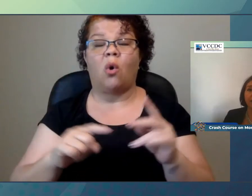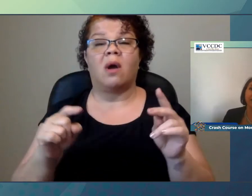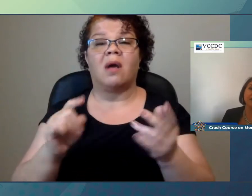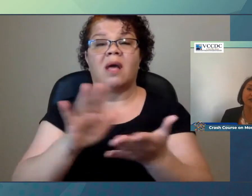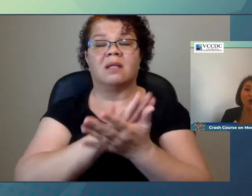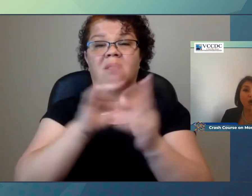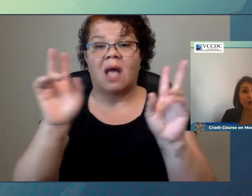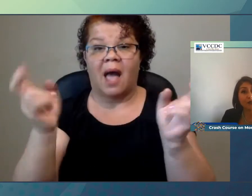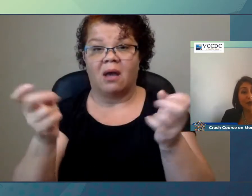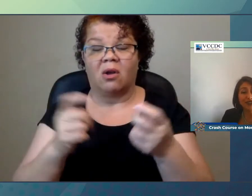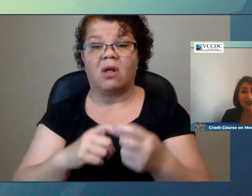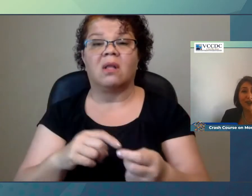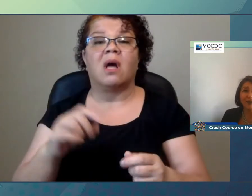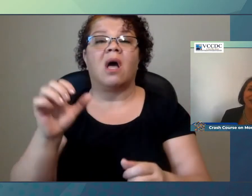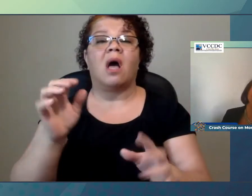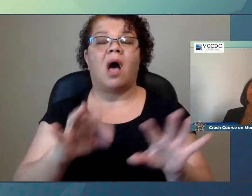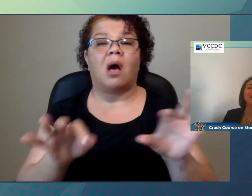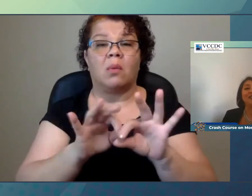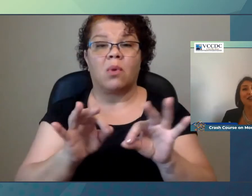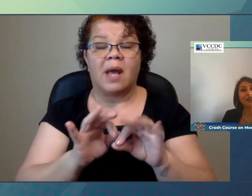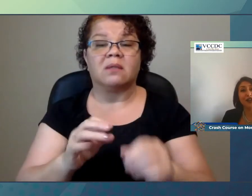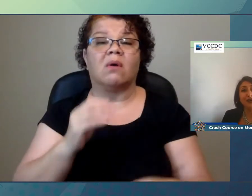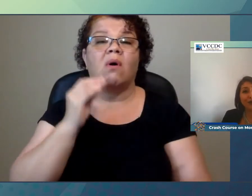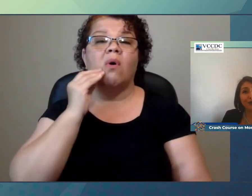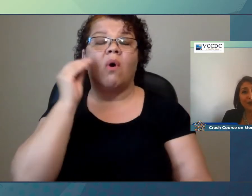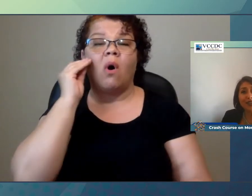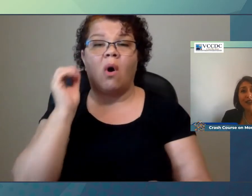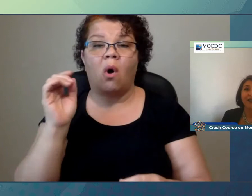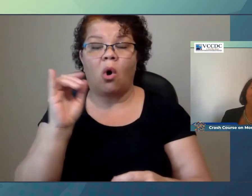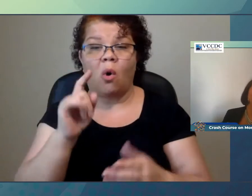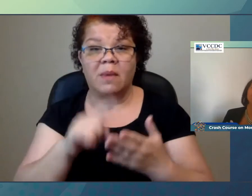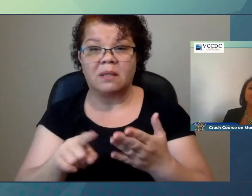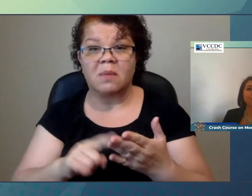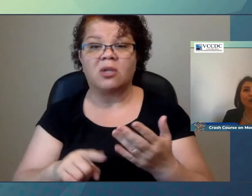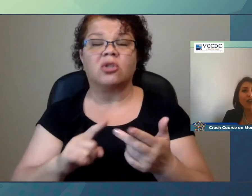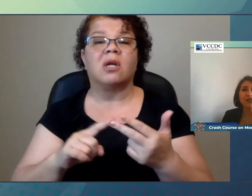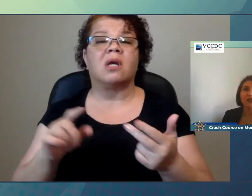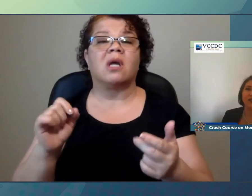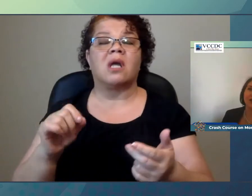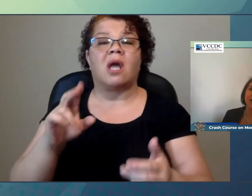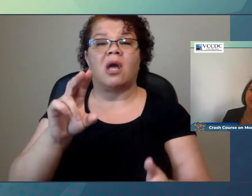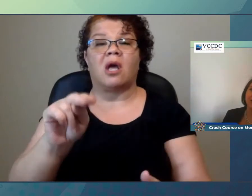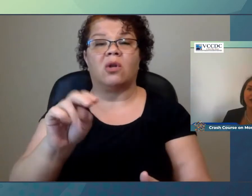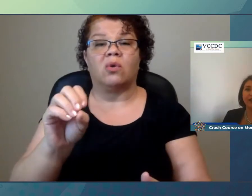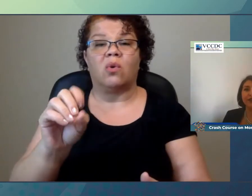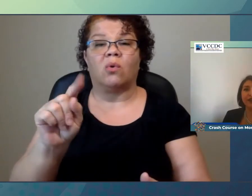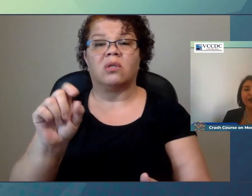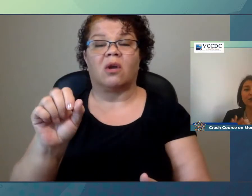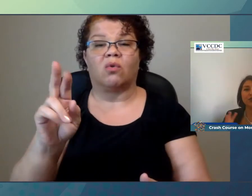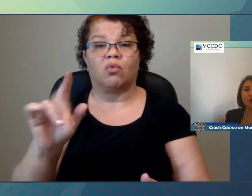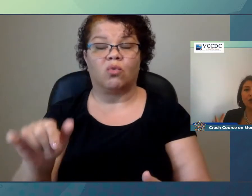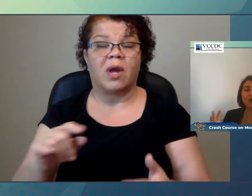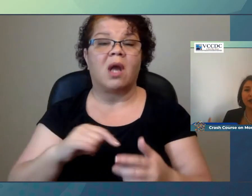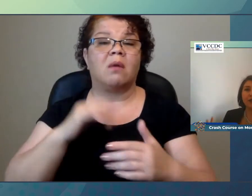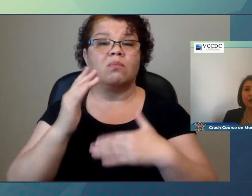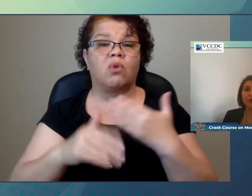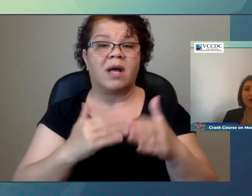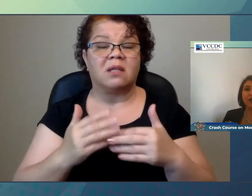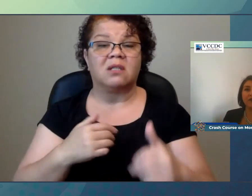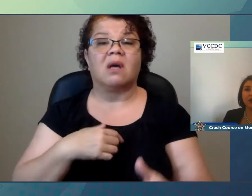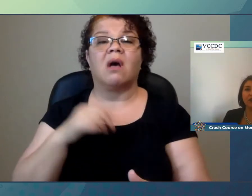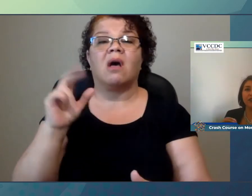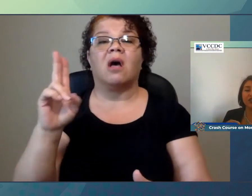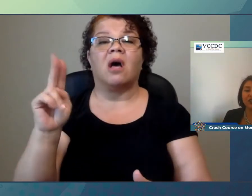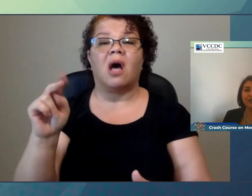appraisal company, there's a home inspection company, there's a notary, there is a processor, there's an underwriter. There are so many